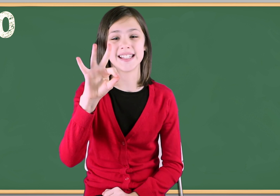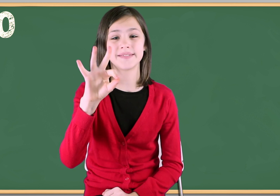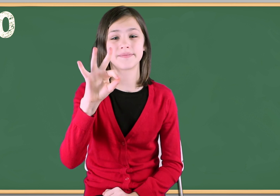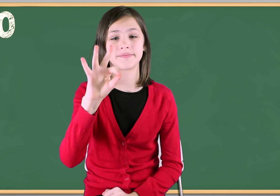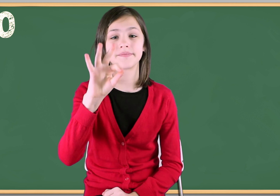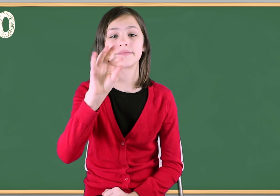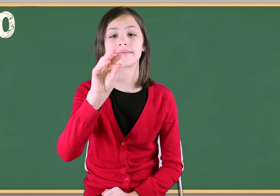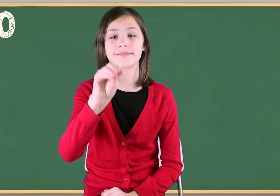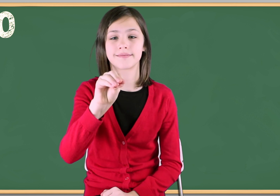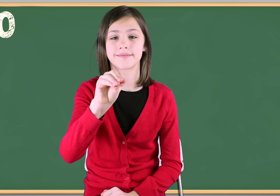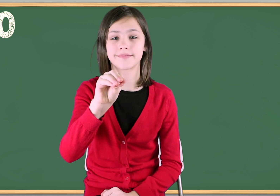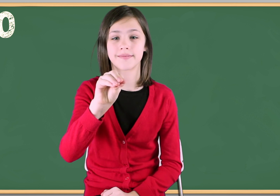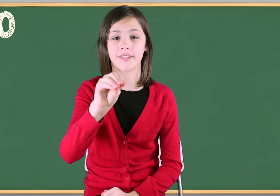90,